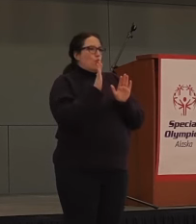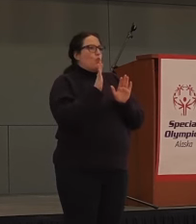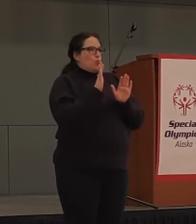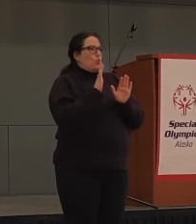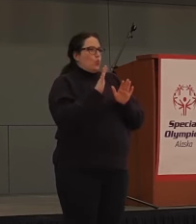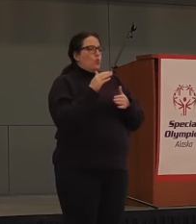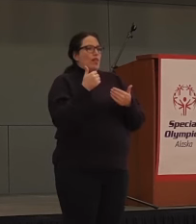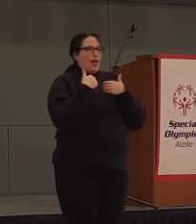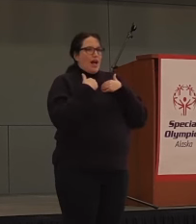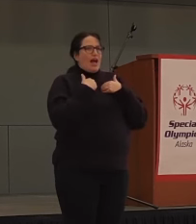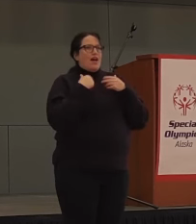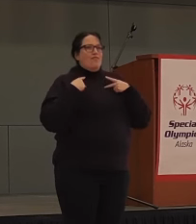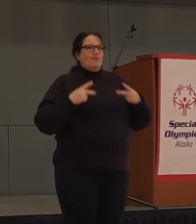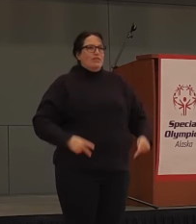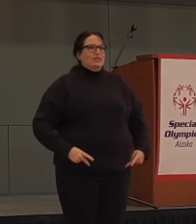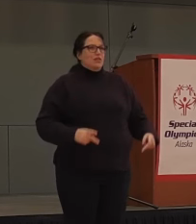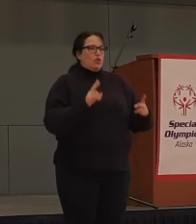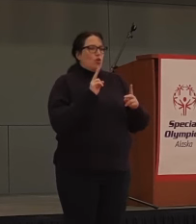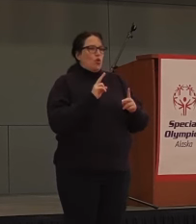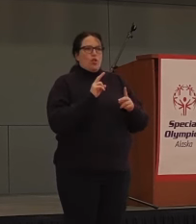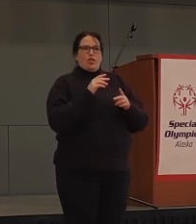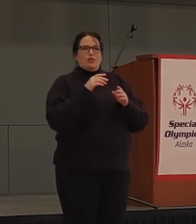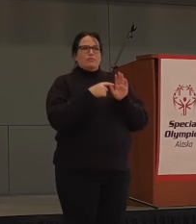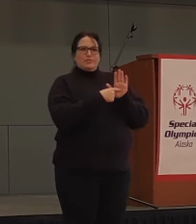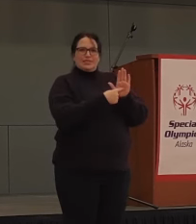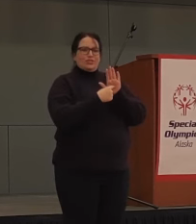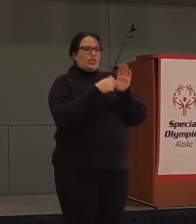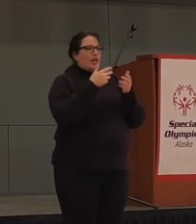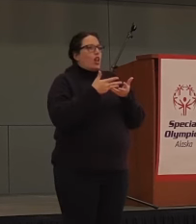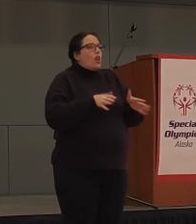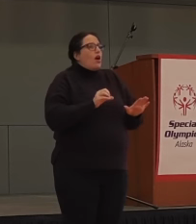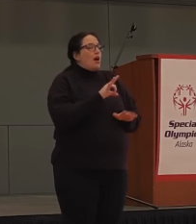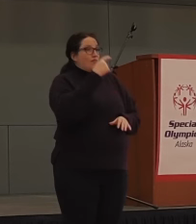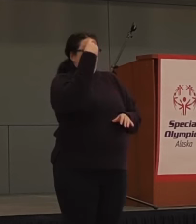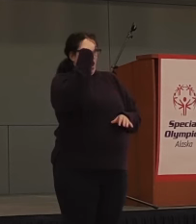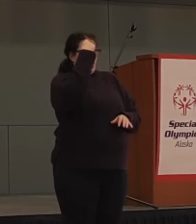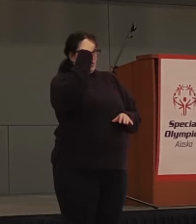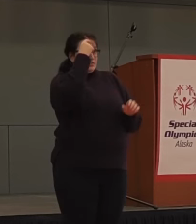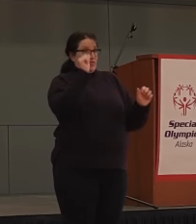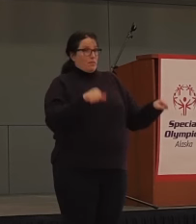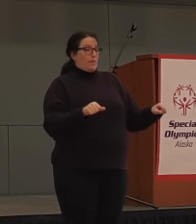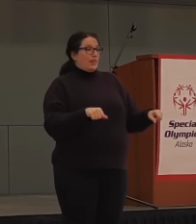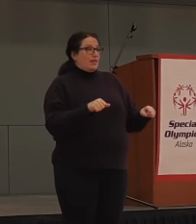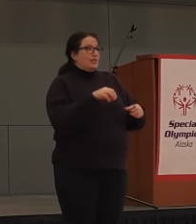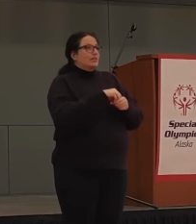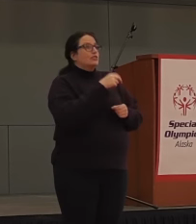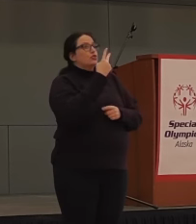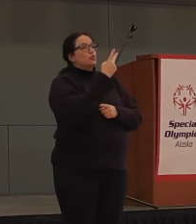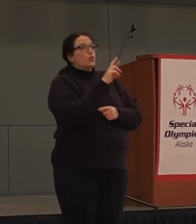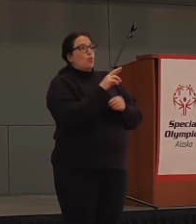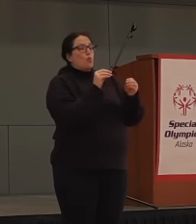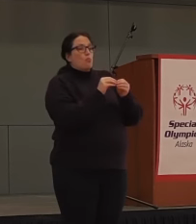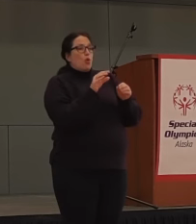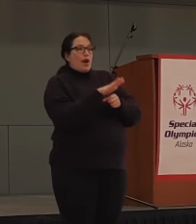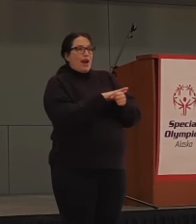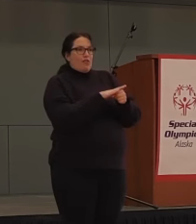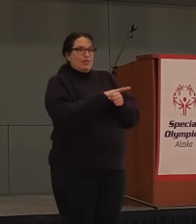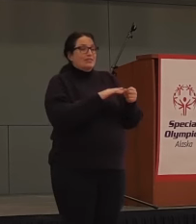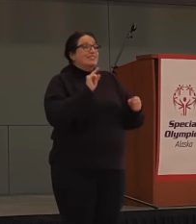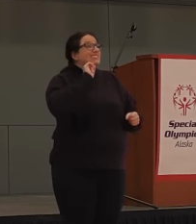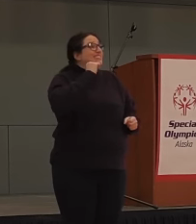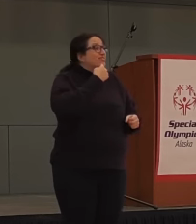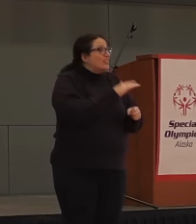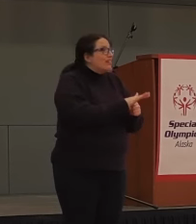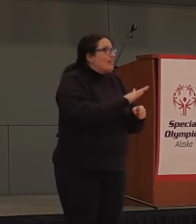physical conditions. It is a loss of cognitive abilities in 2 or more areas, severe enough